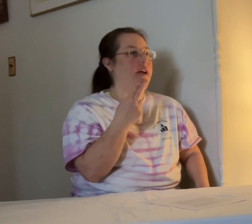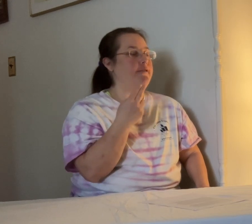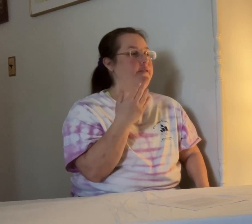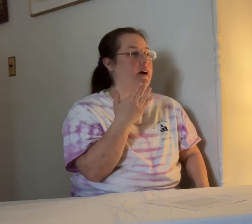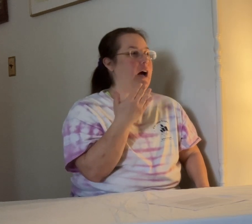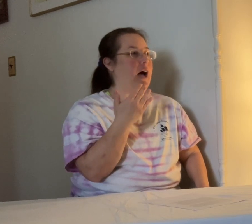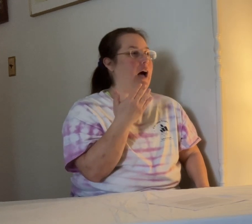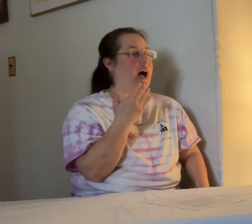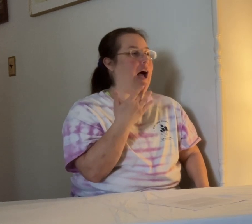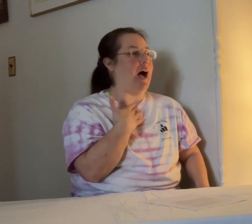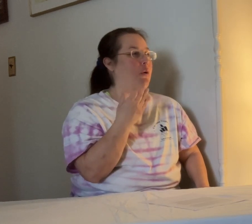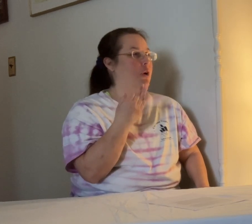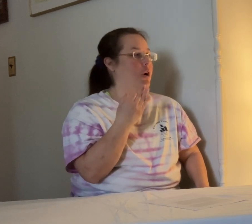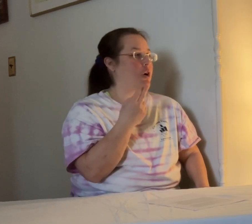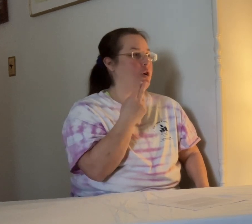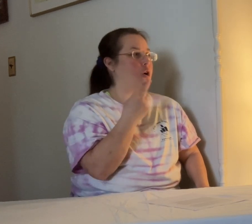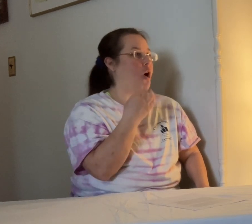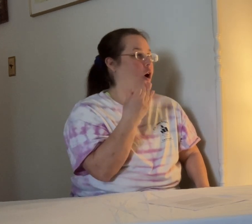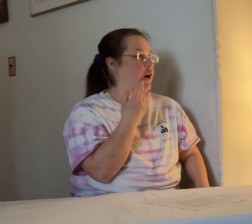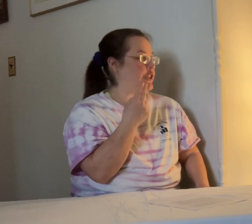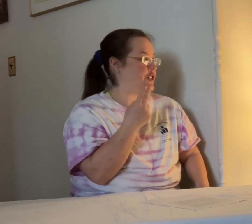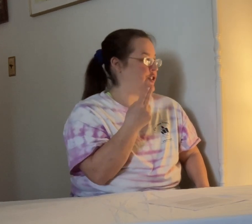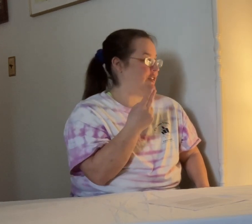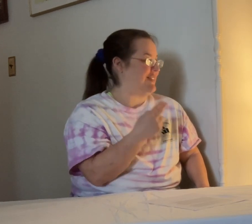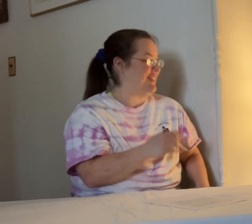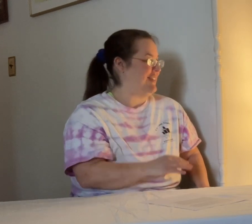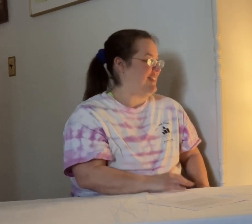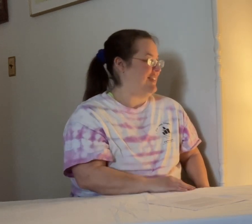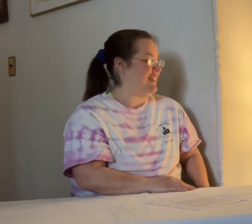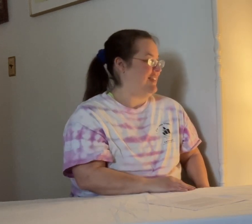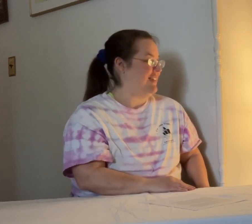drive our cars?